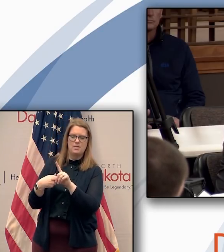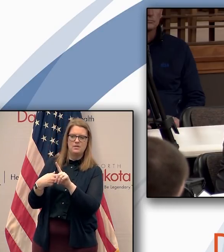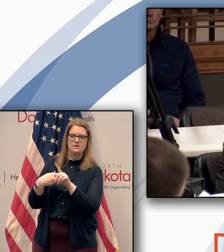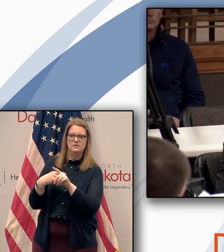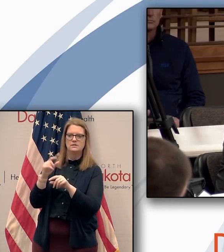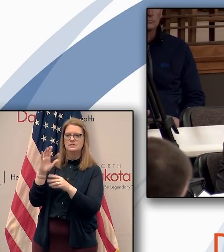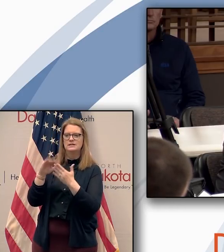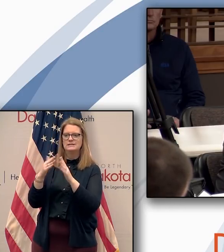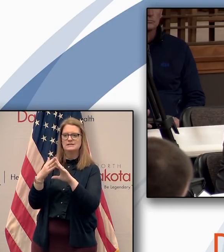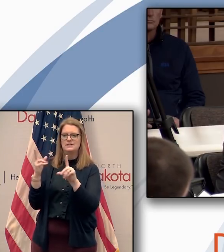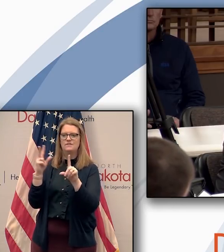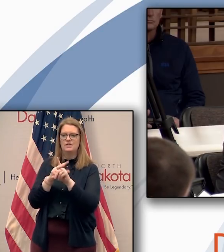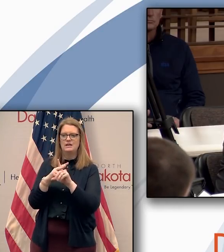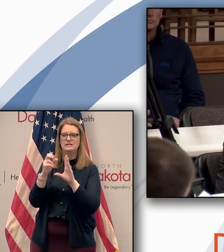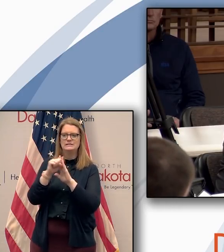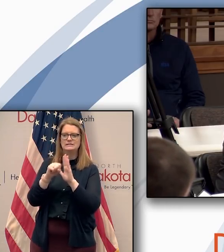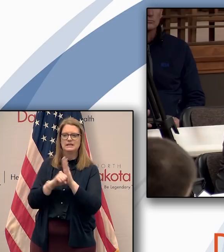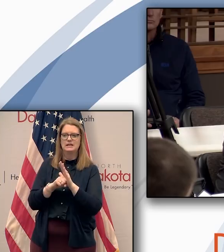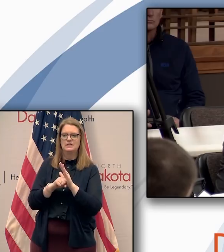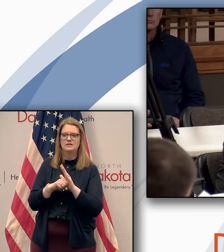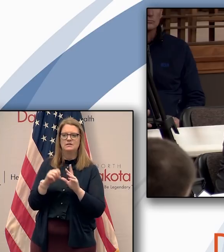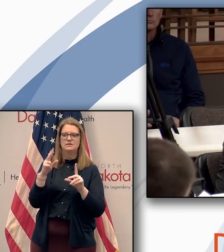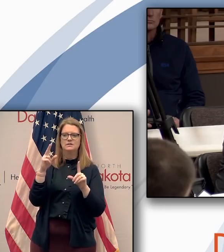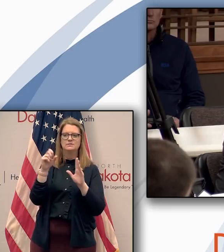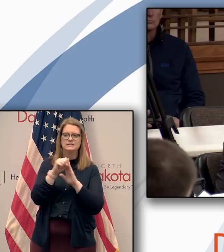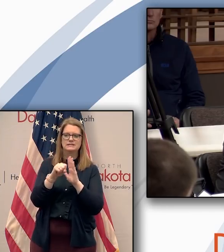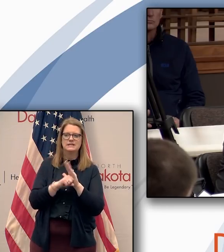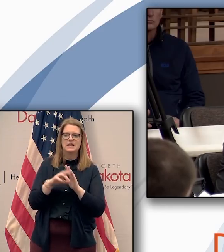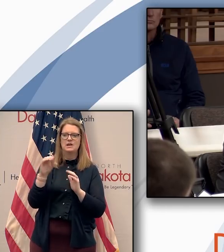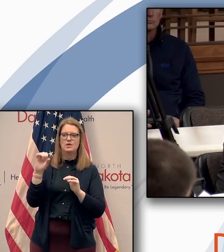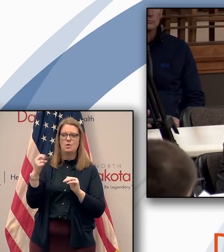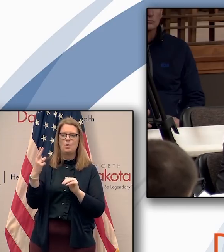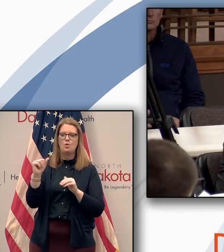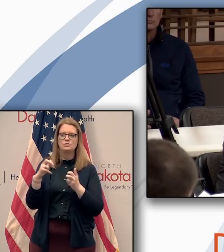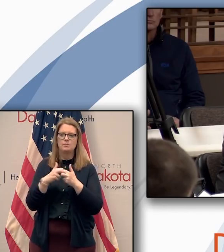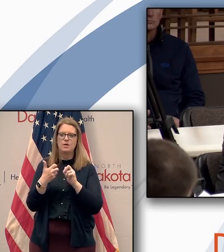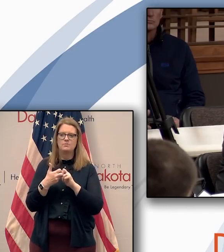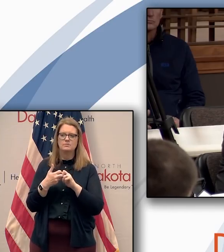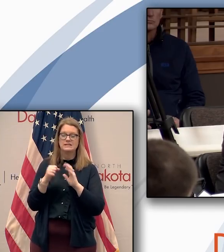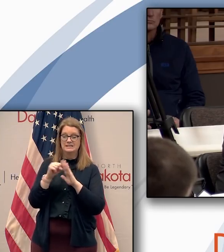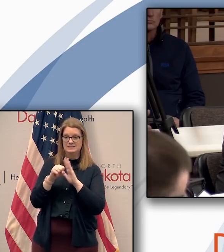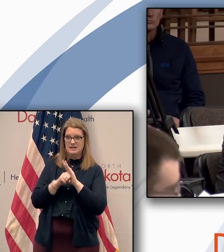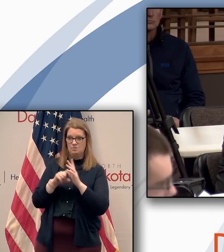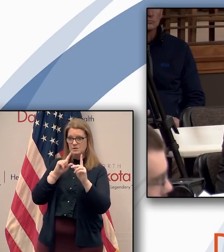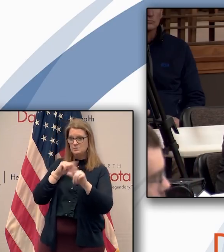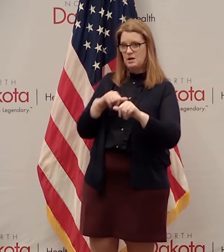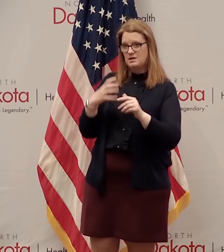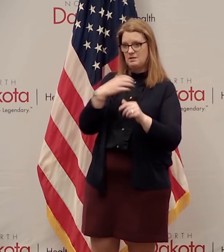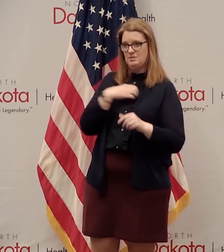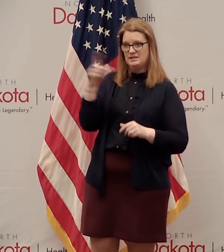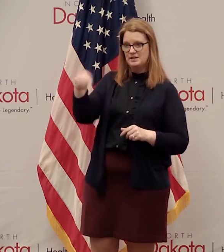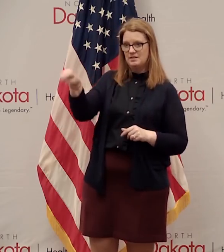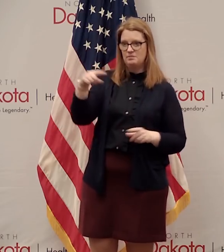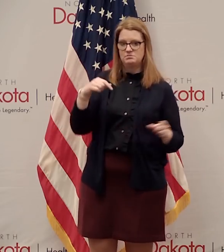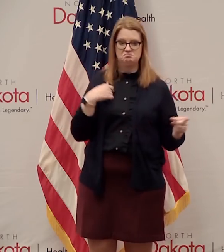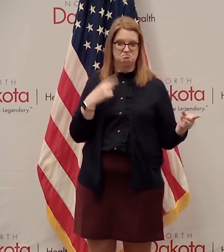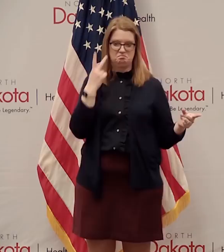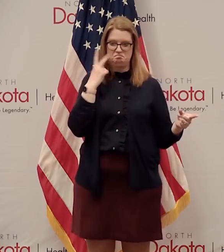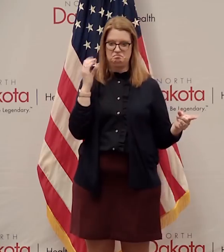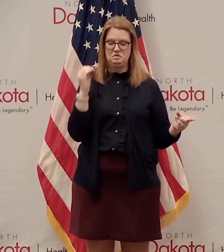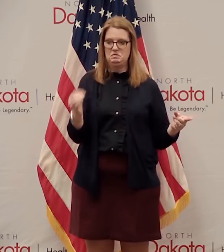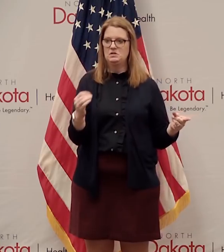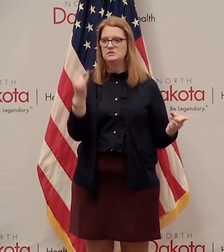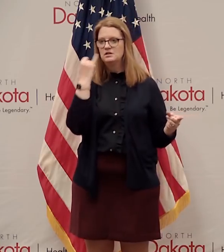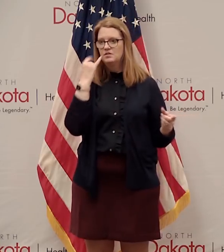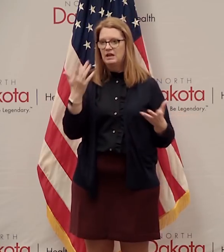filed those with the state and said it was a state and OSHA problem. Did the state ever respond to those complaints? I haven't seen those, but if we've